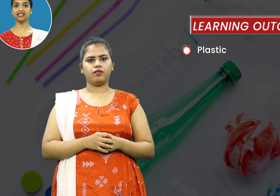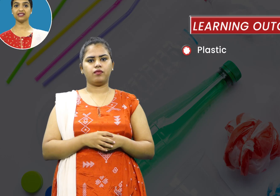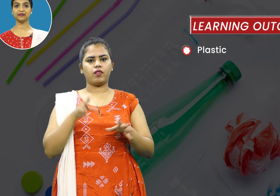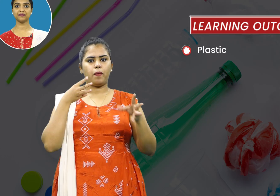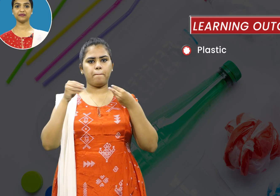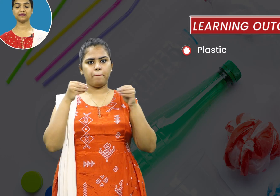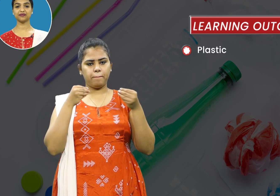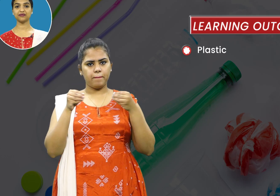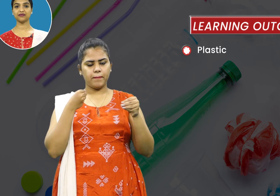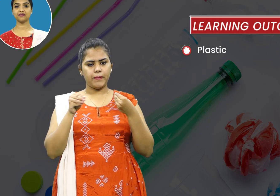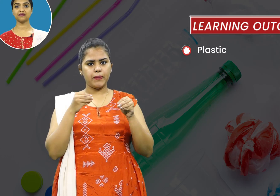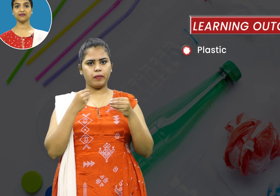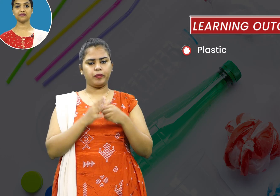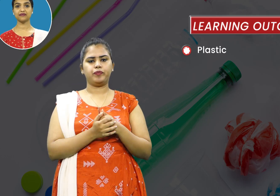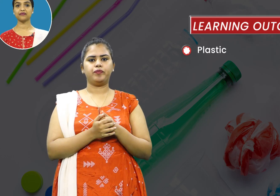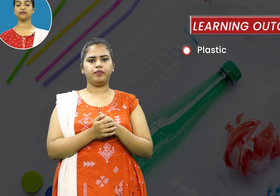Plastic.